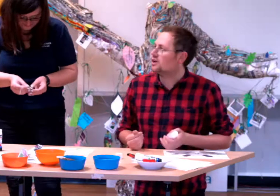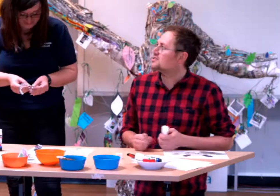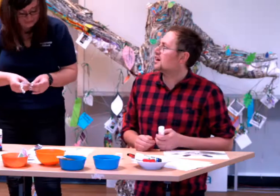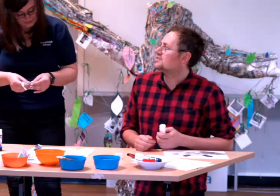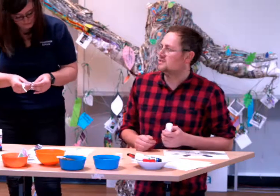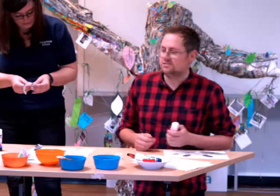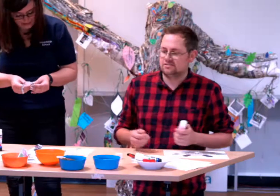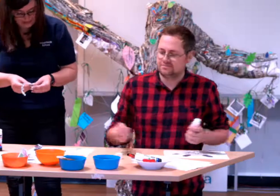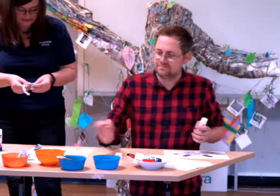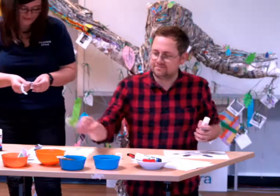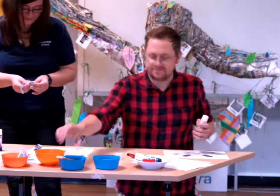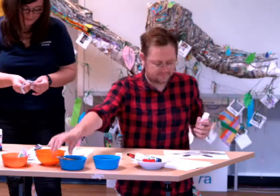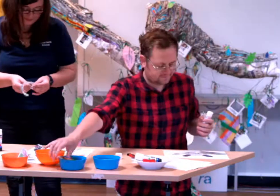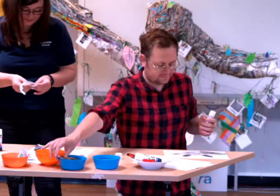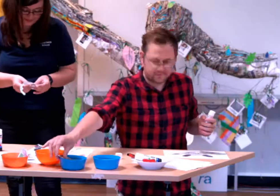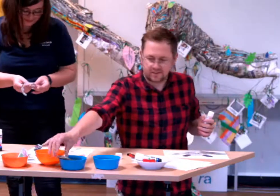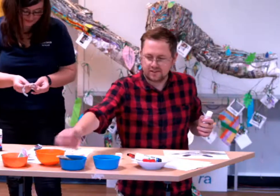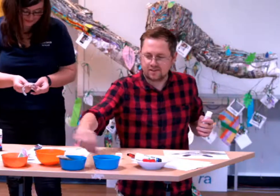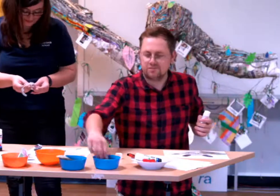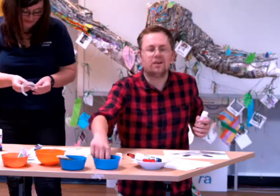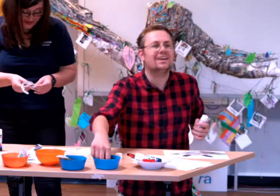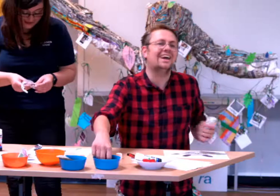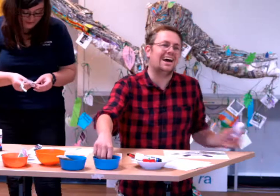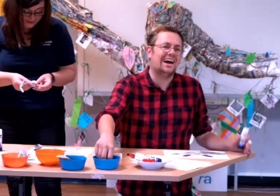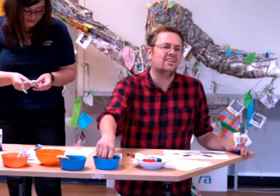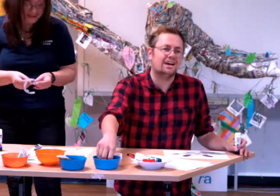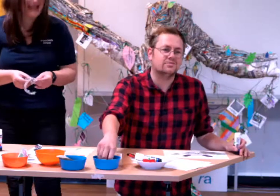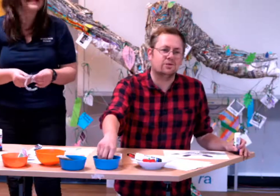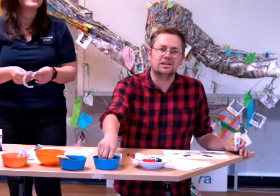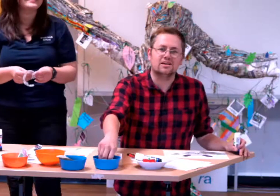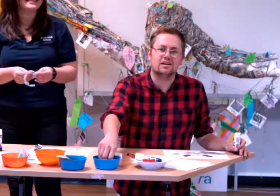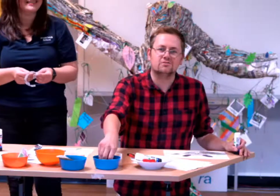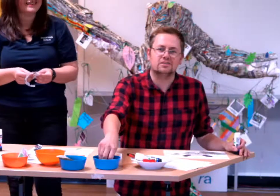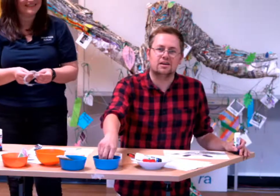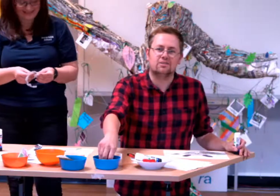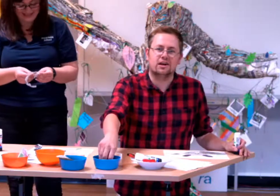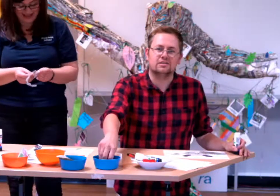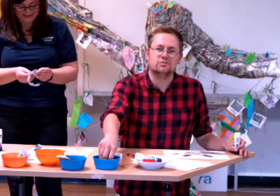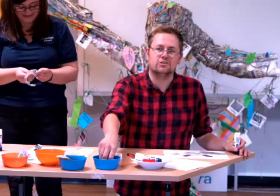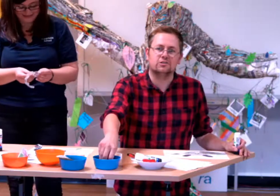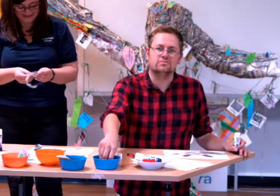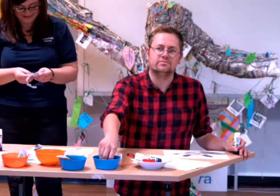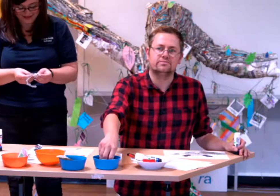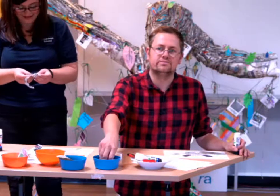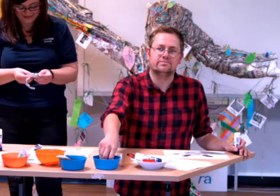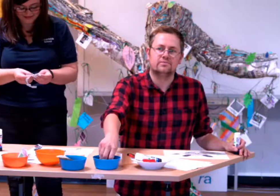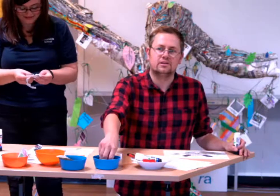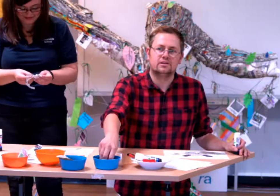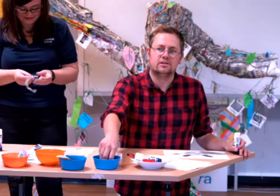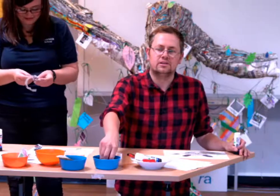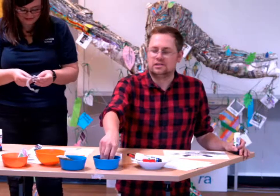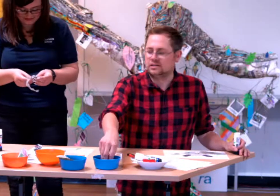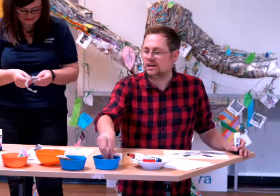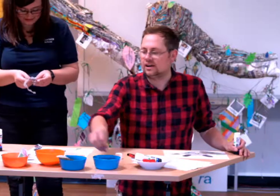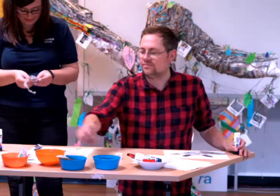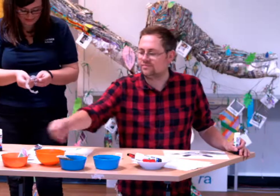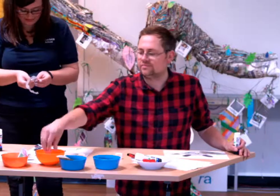are cousins. Maybe. Flying squirrels. Flying squirrels, that's yes. probably the answer, isn't it? A flying squirrel. Yes. That is probably the